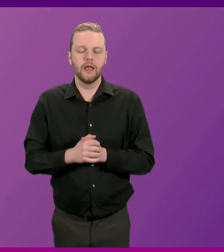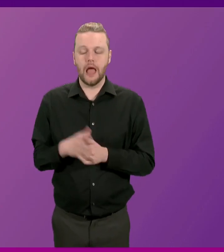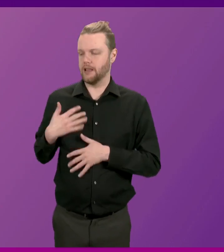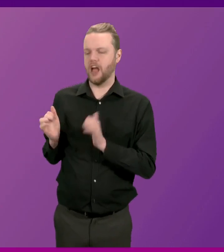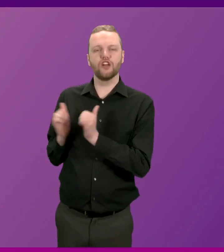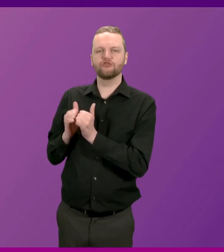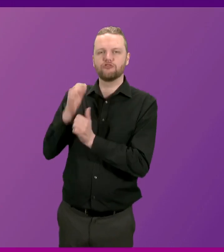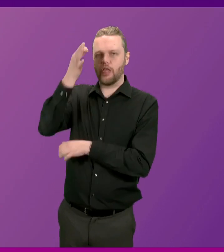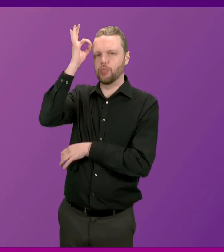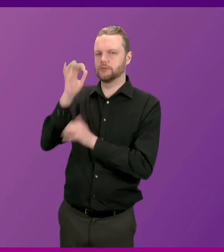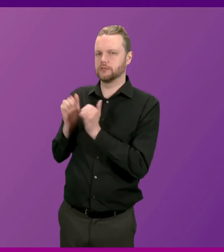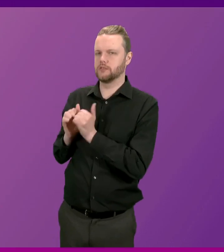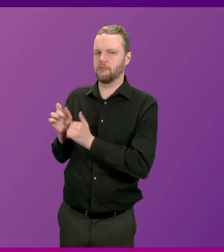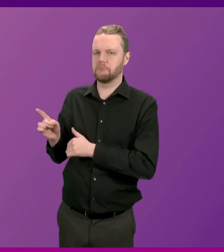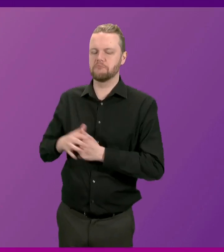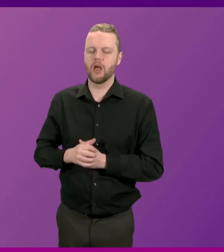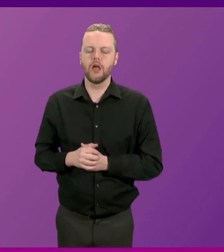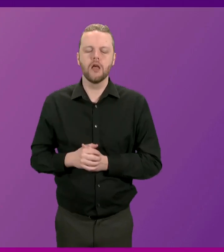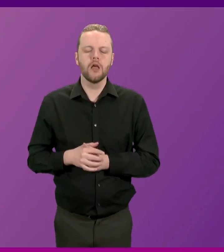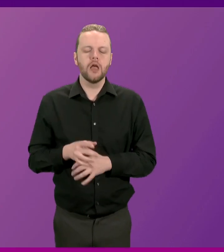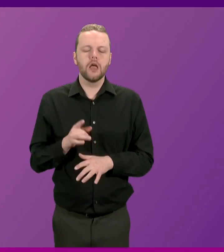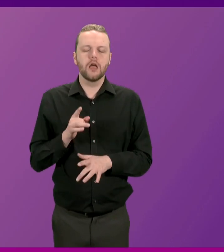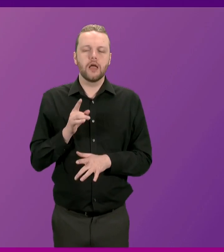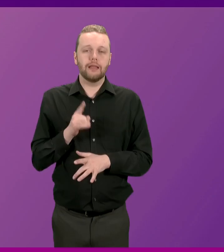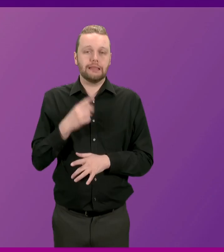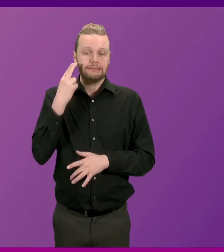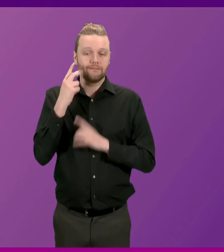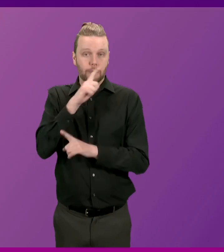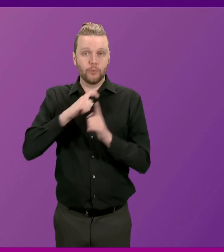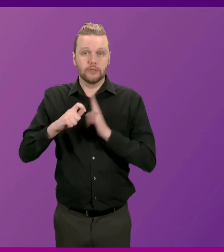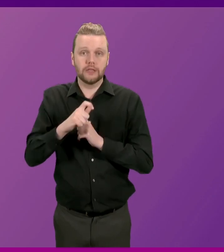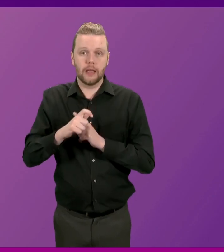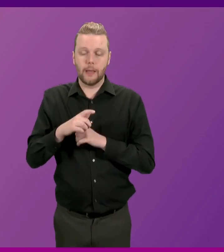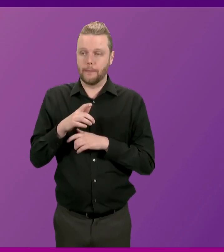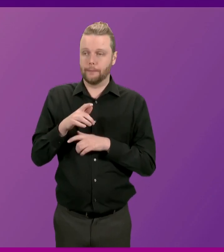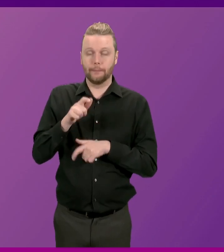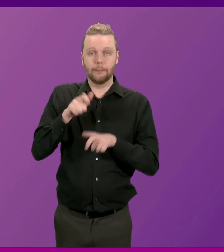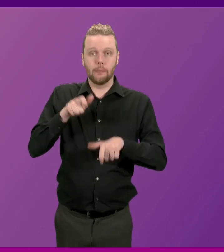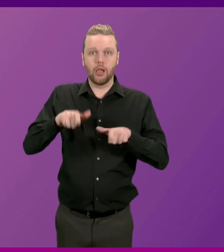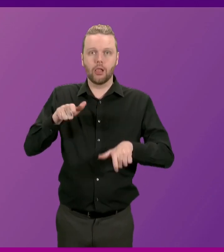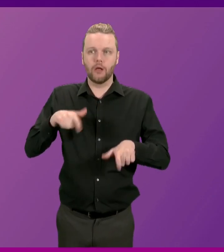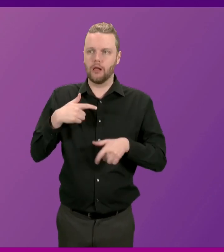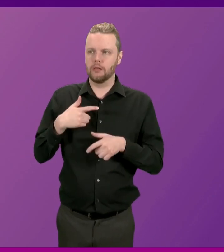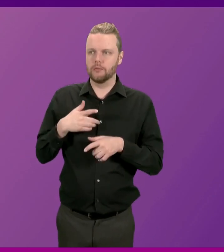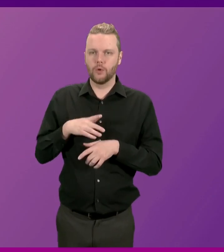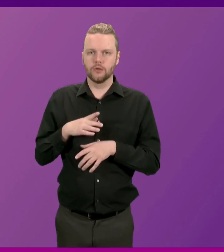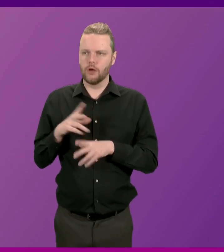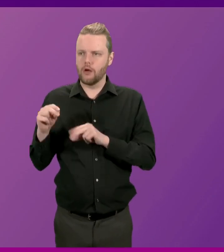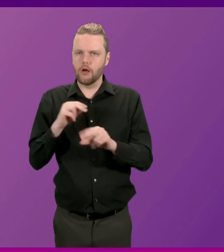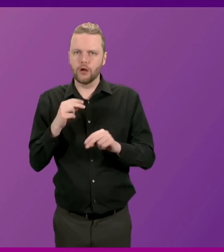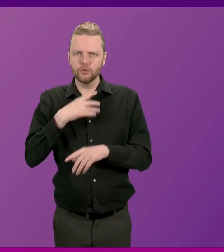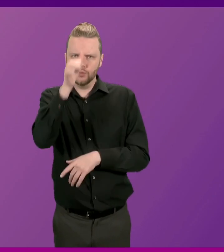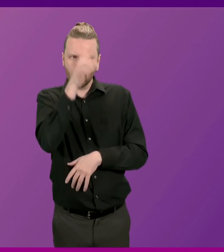with Lucy. I think that in the deaf community, people will often, through word of mouth, say, do you